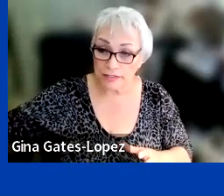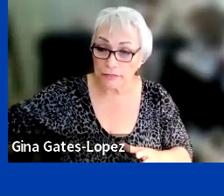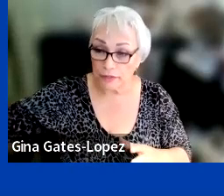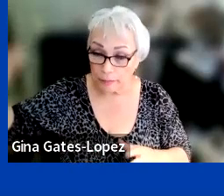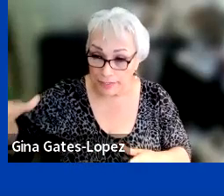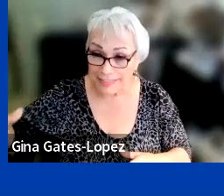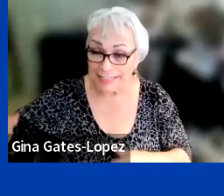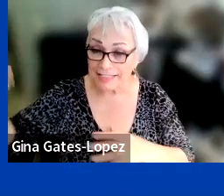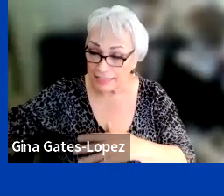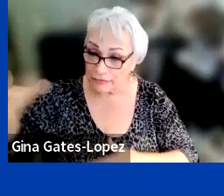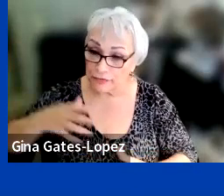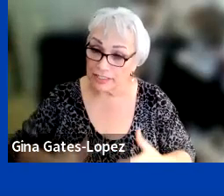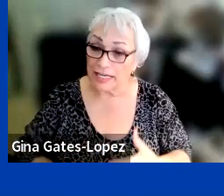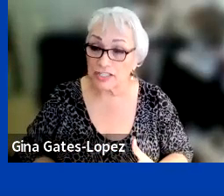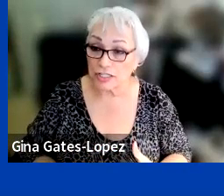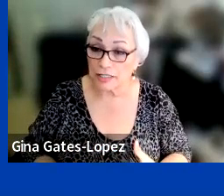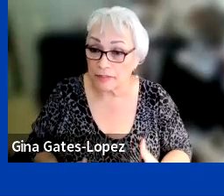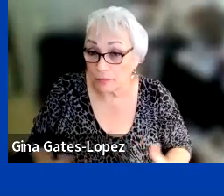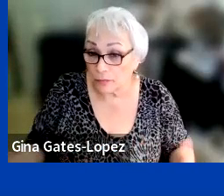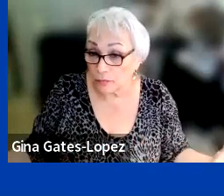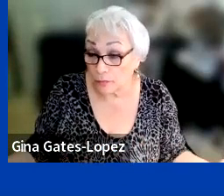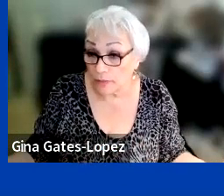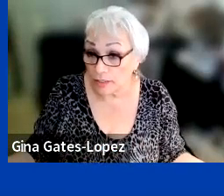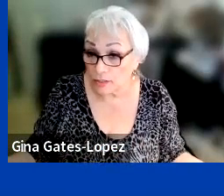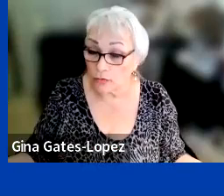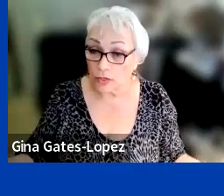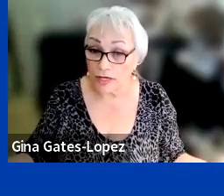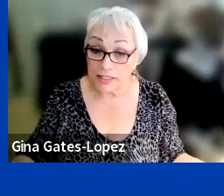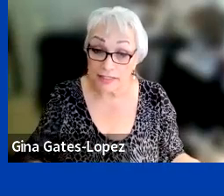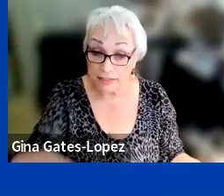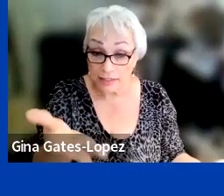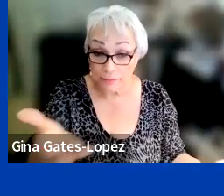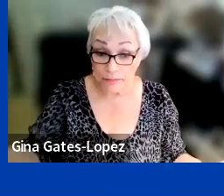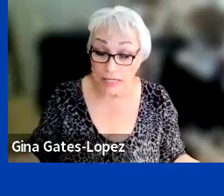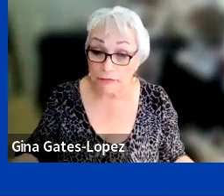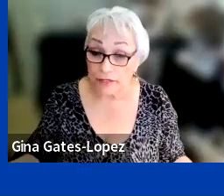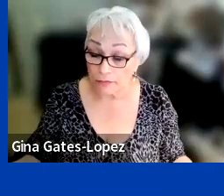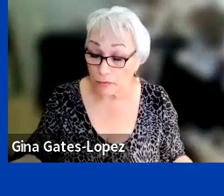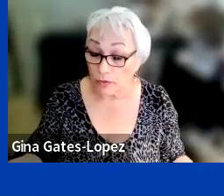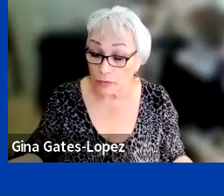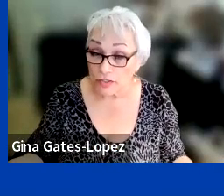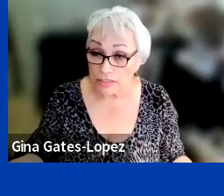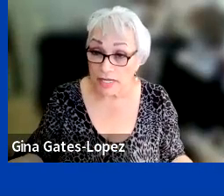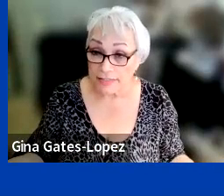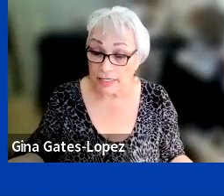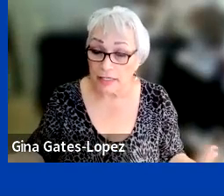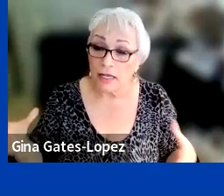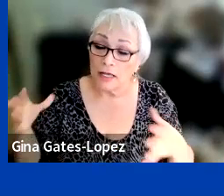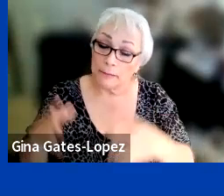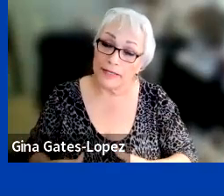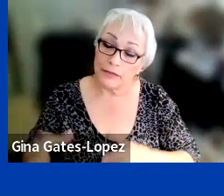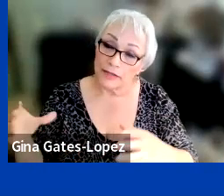is released from prison, it's a different connection. I mean, we don't know how to connect, and I'm thankful that the work Richard has